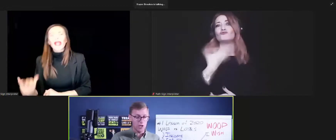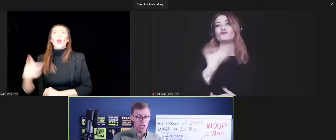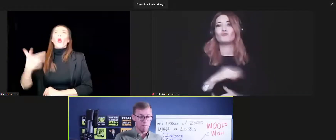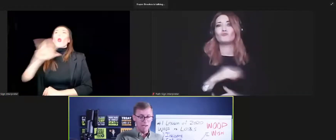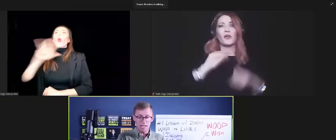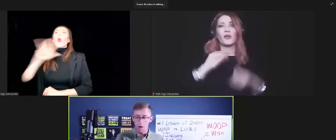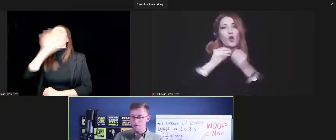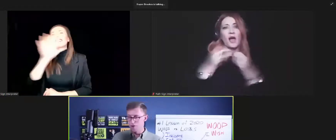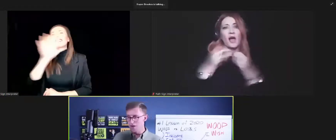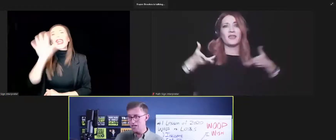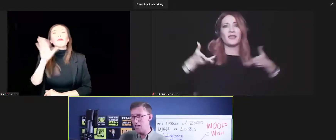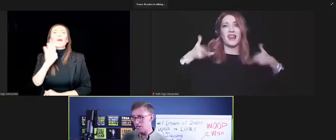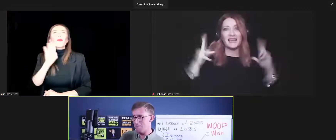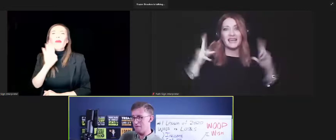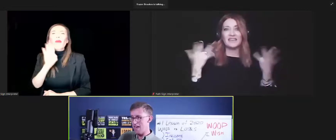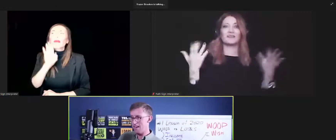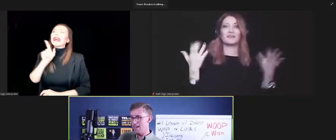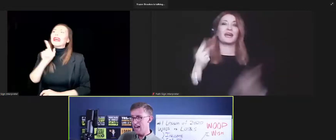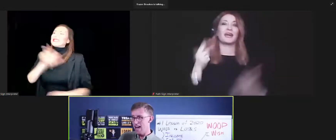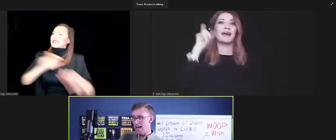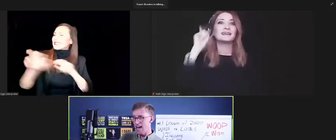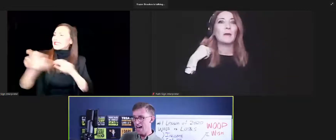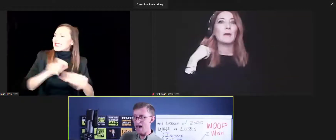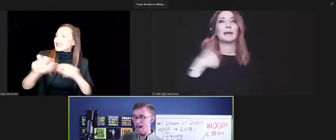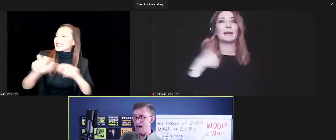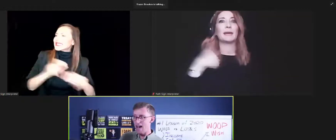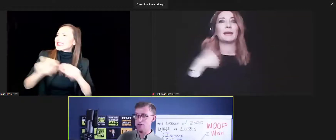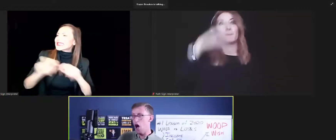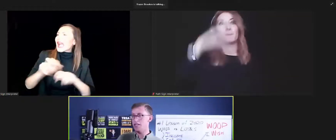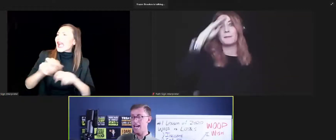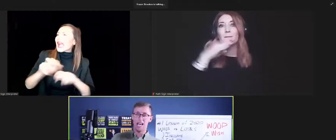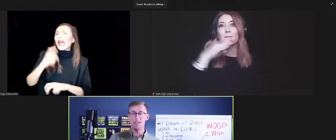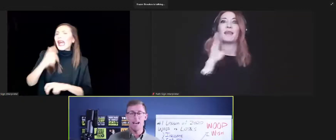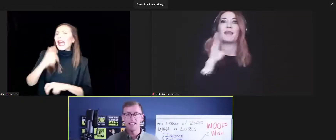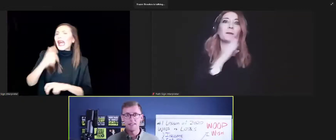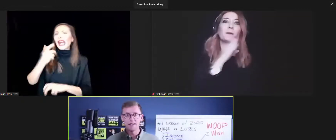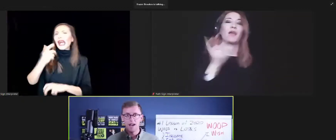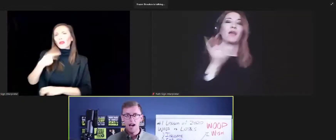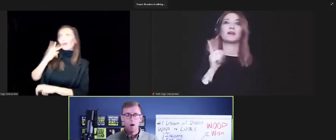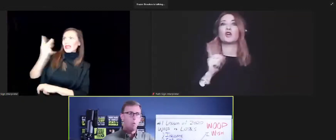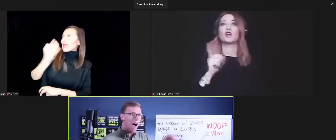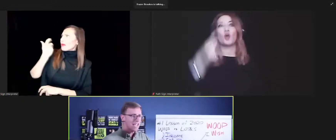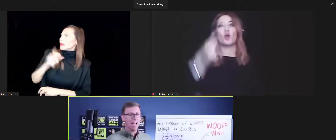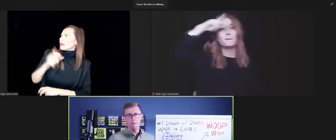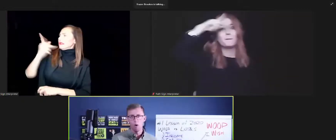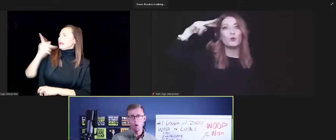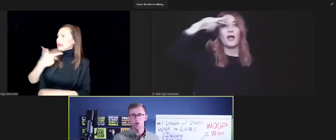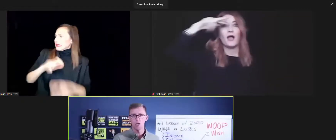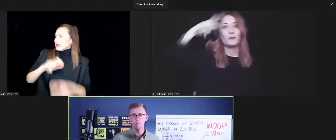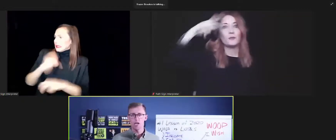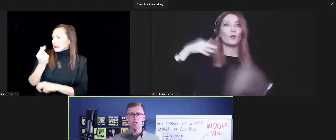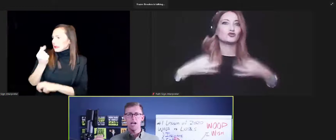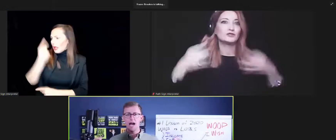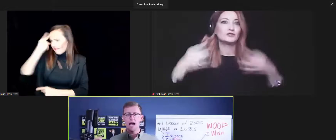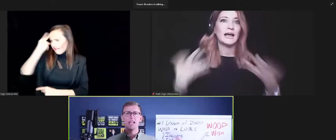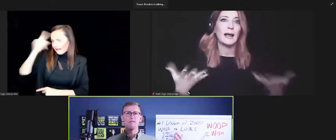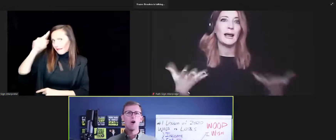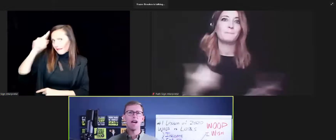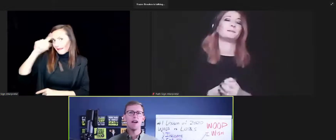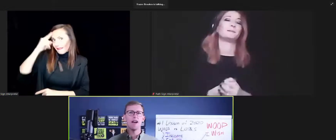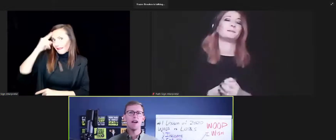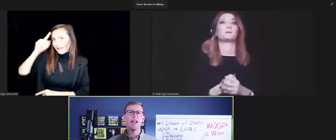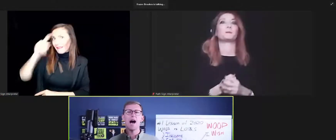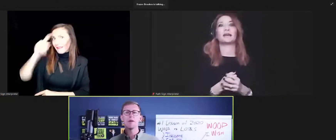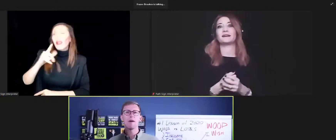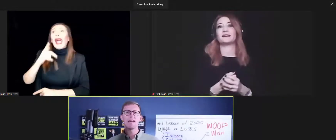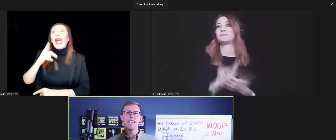see me going through the exact same thing and having a heart attack like my dad did. And why is that important to you? Because I want to live longer and